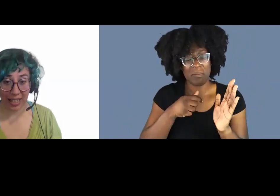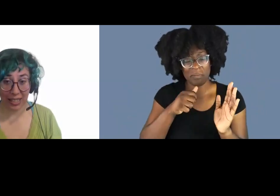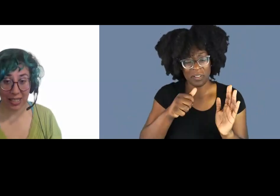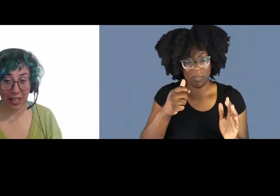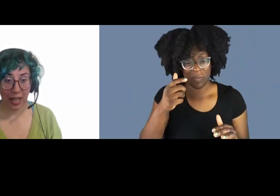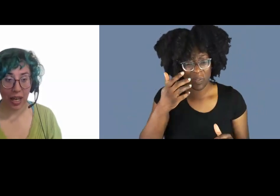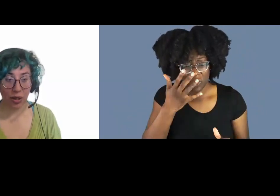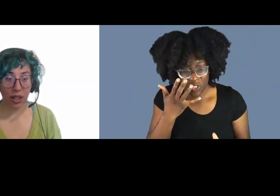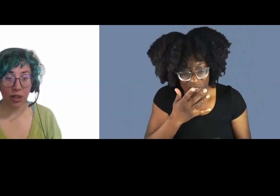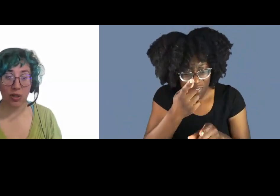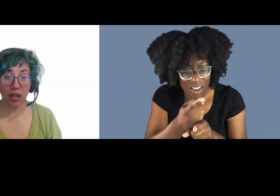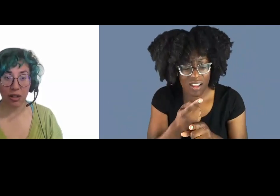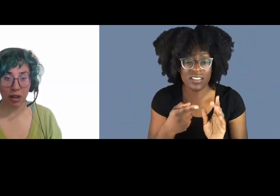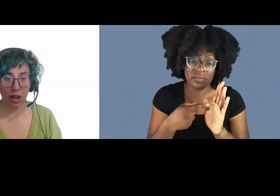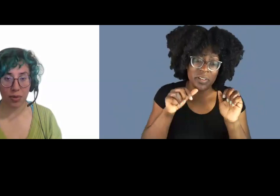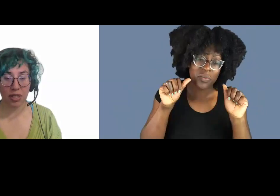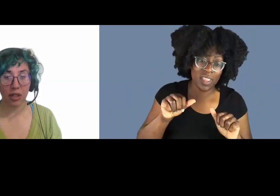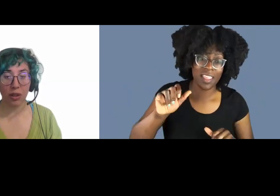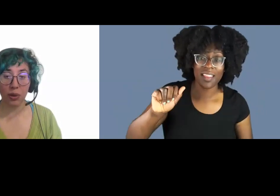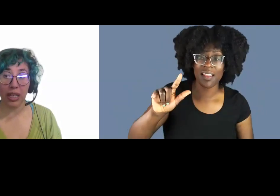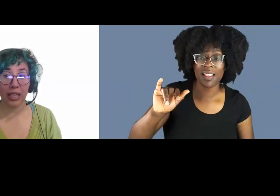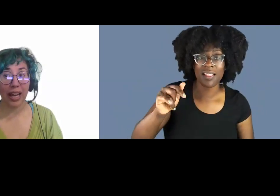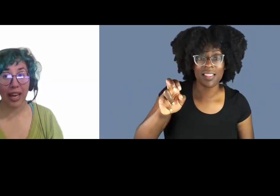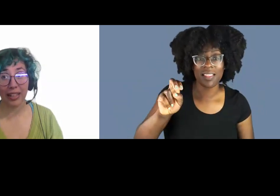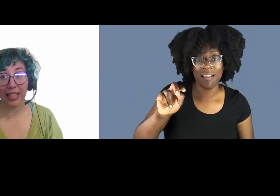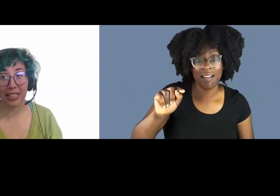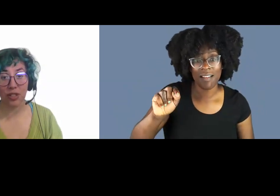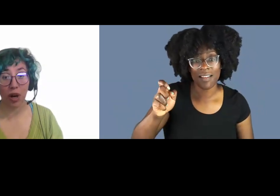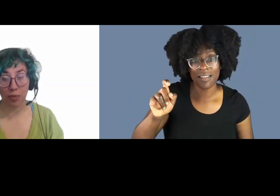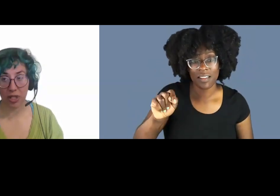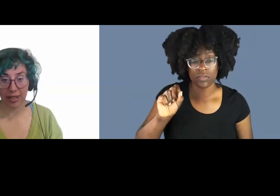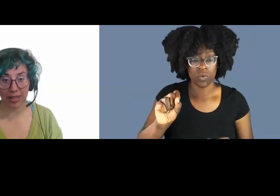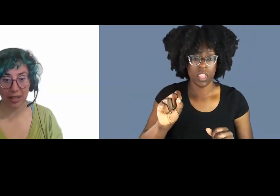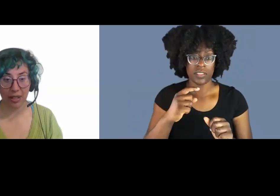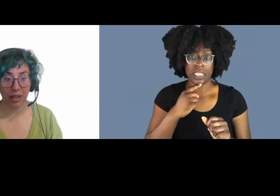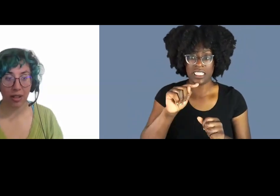align text, and you can use other options, including adding links